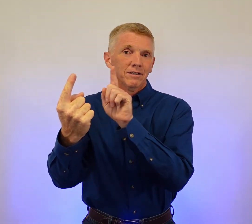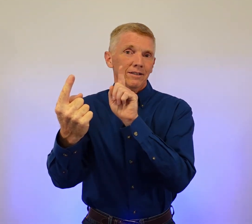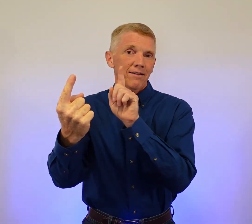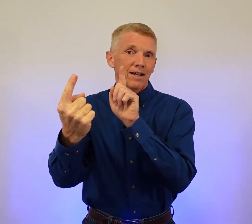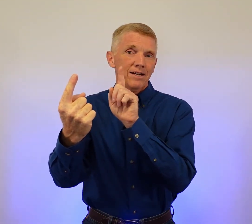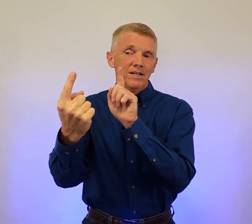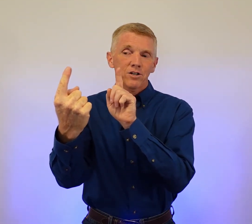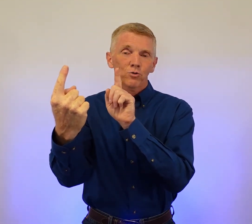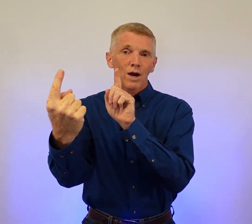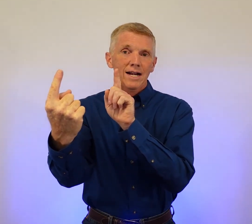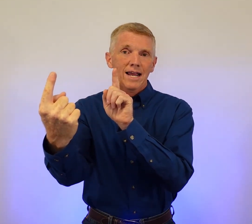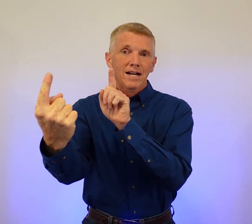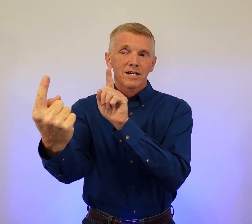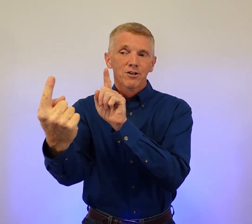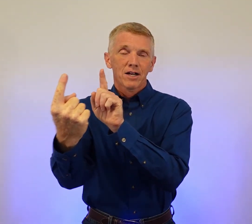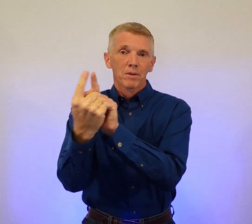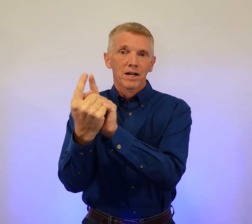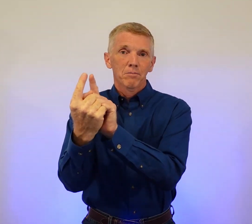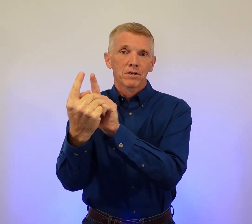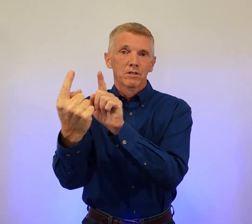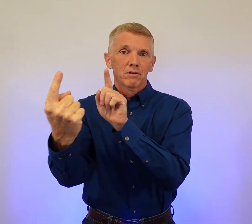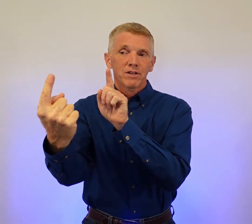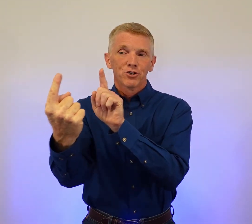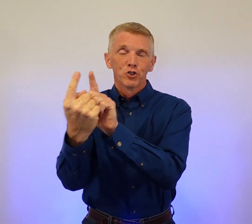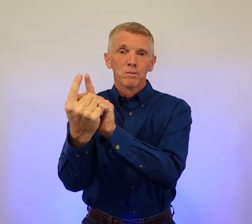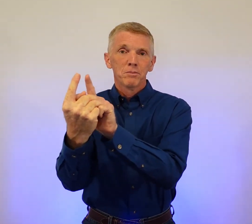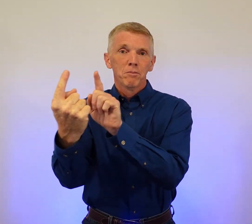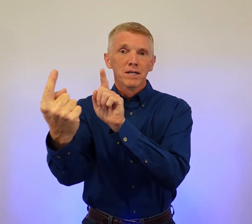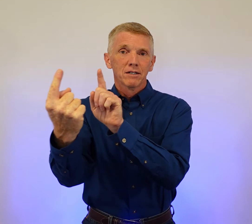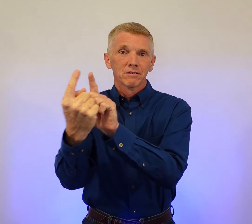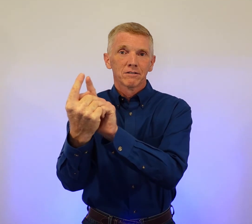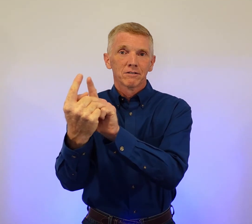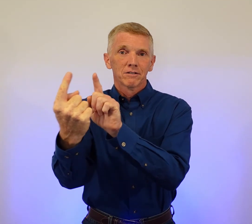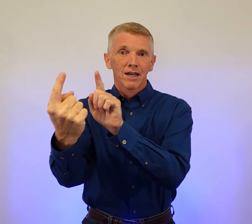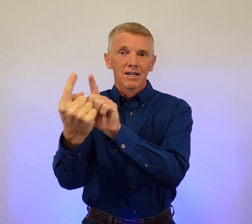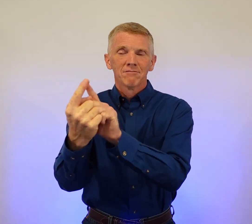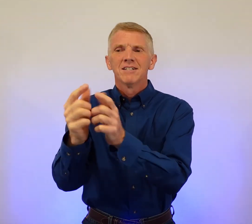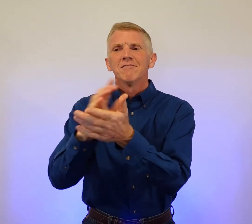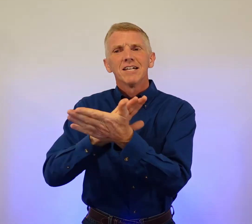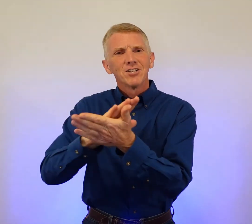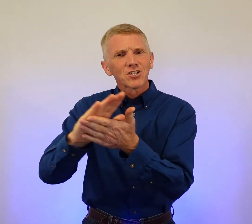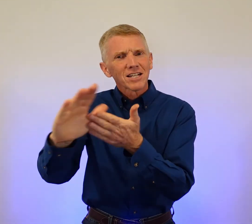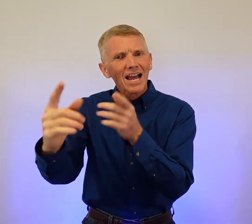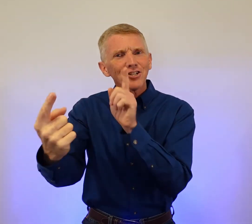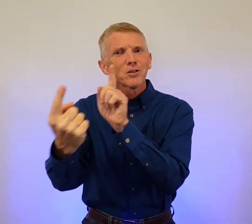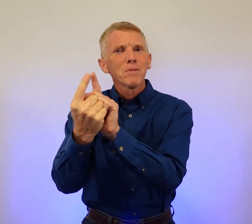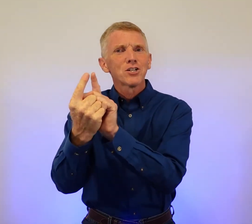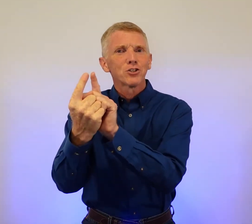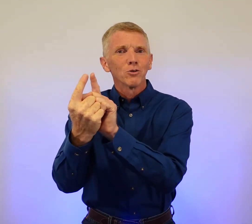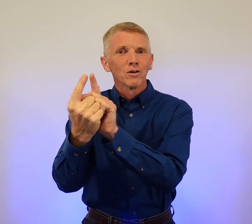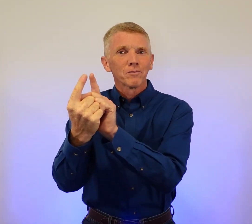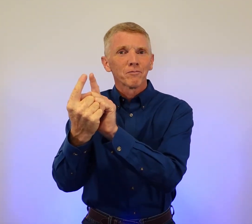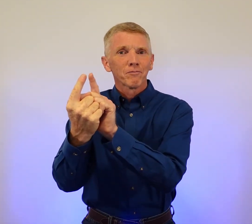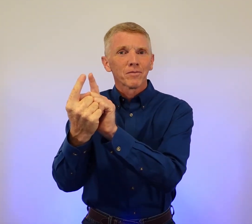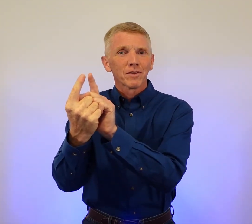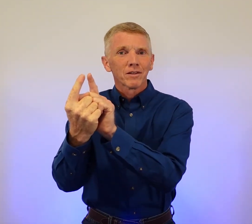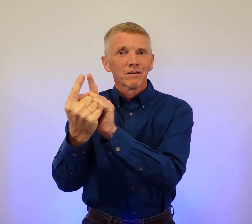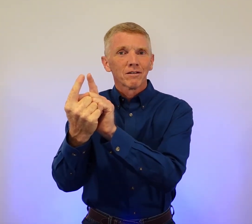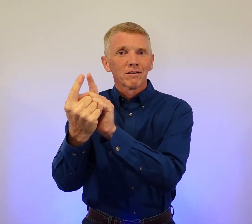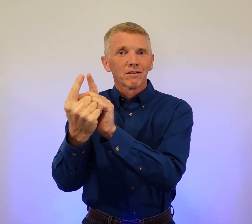Left hand here, right hand here coming up. These are 2 people meeting. Okay? It's nice to meet you.